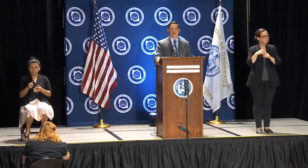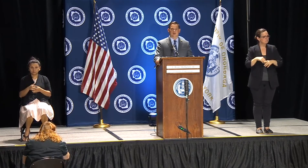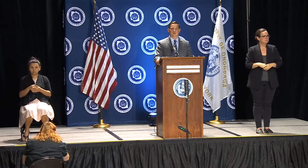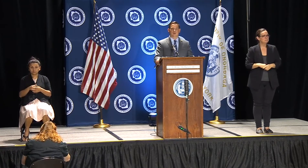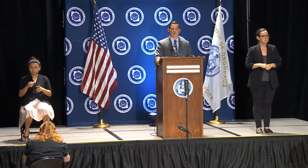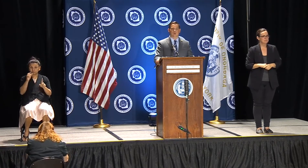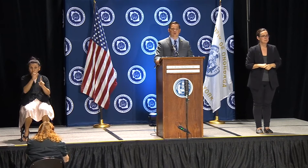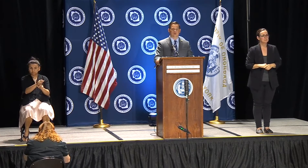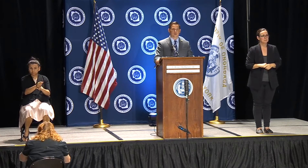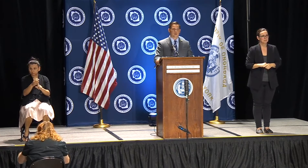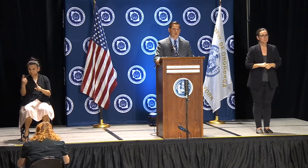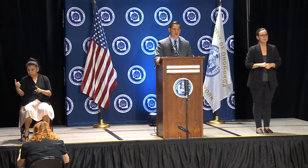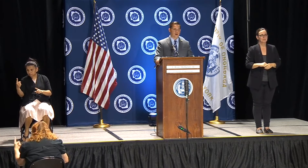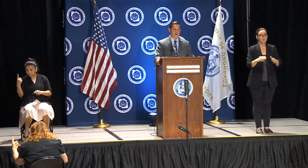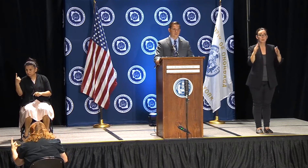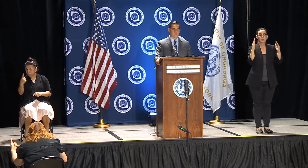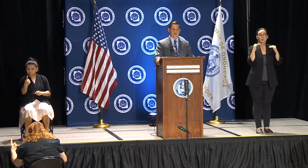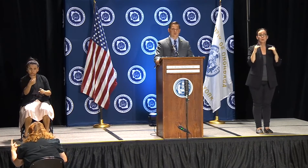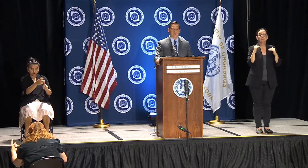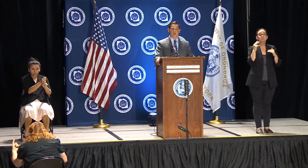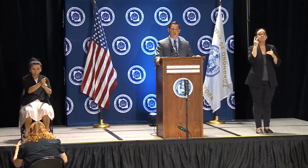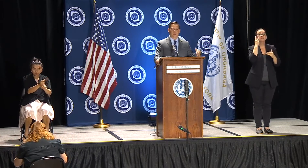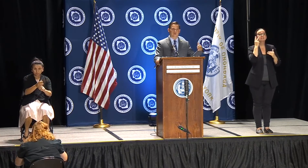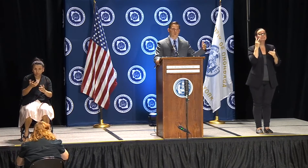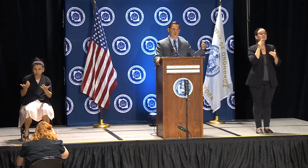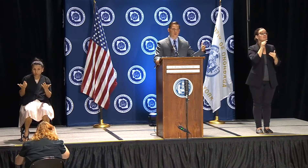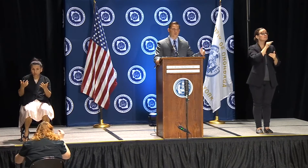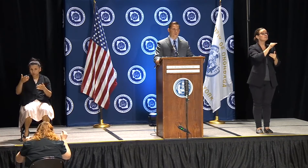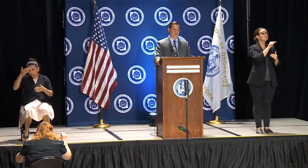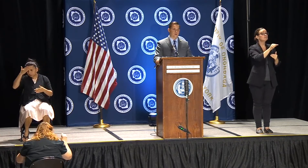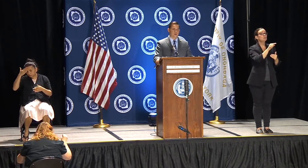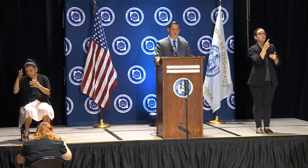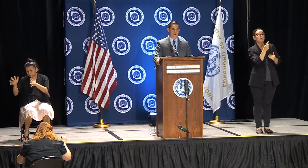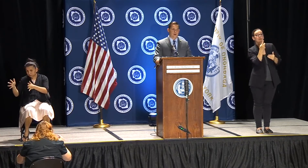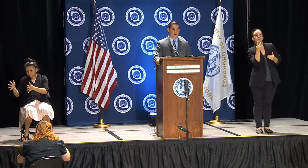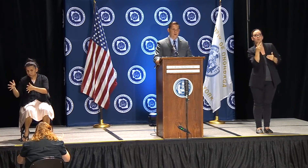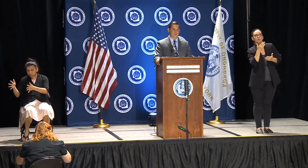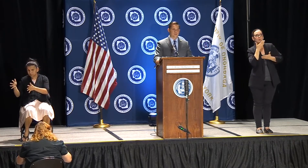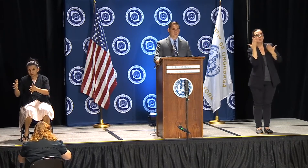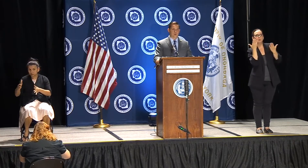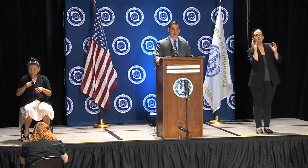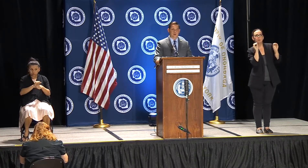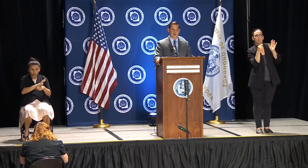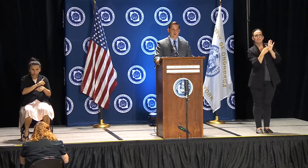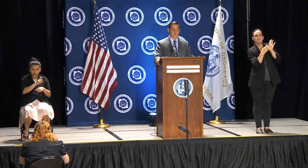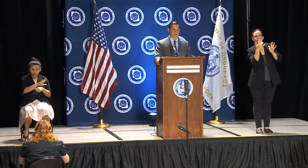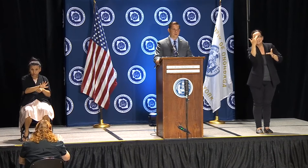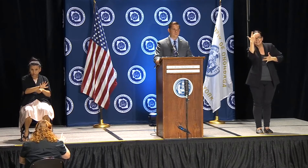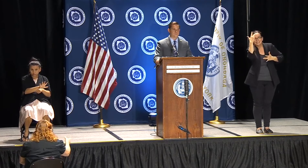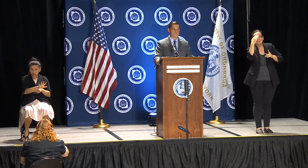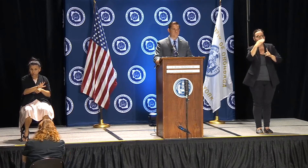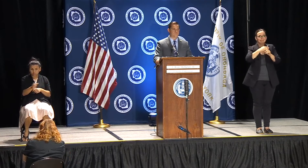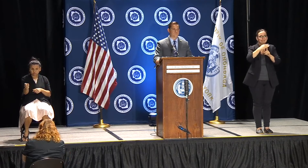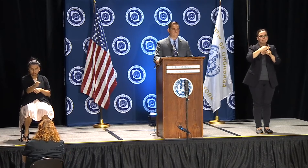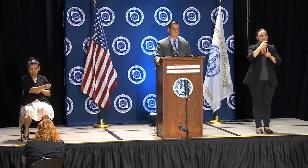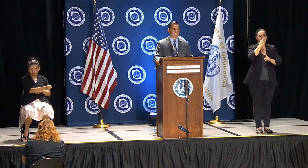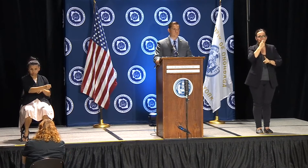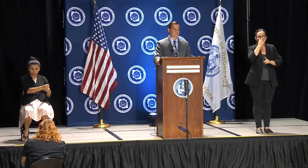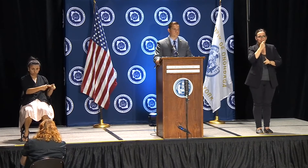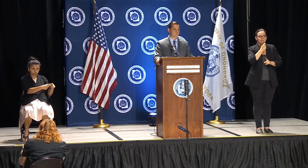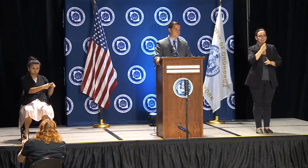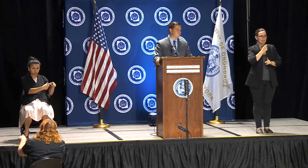asymptomatic individuals and make sure that they don't go back to work before they're deemed ready by the health department.